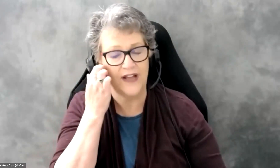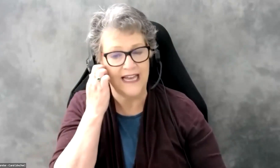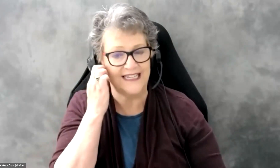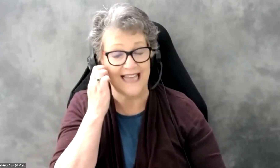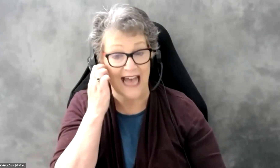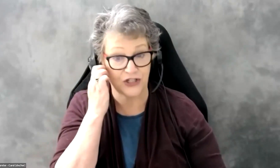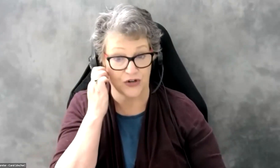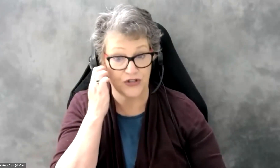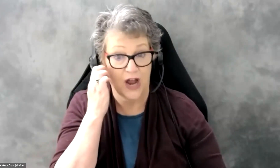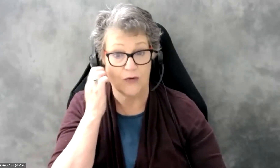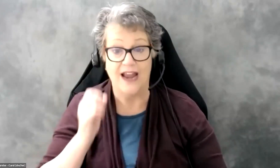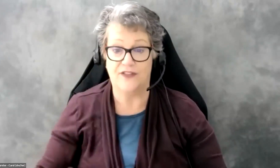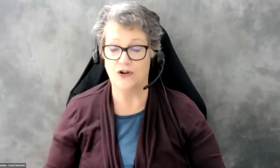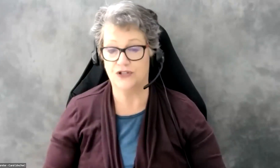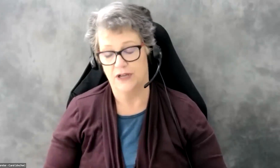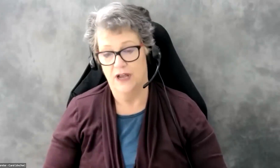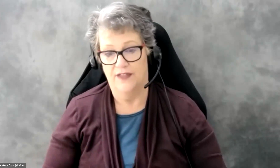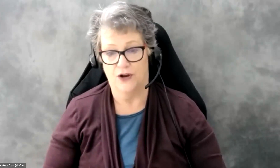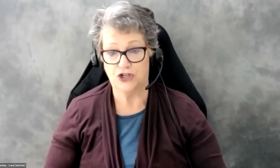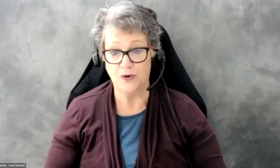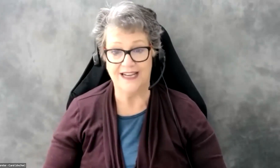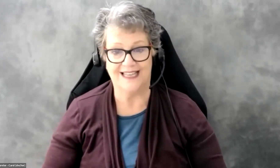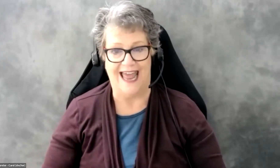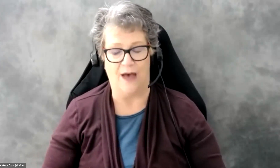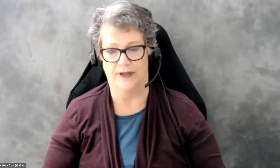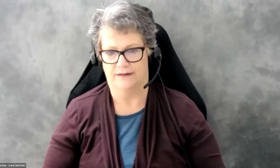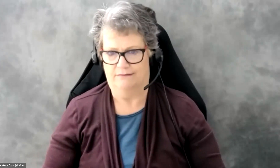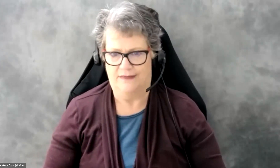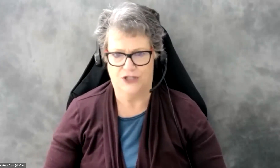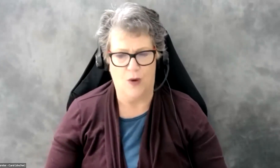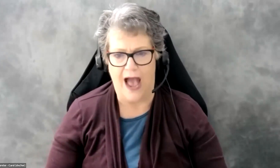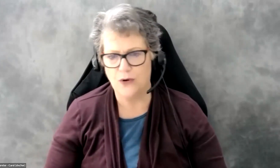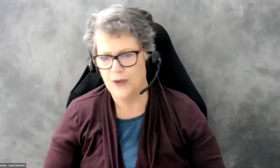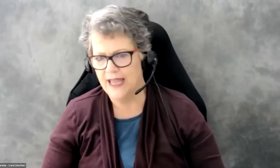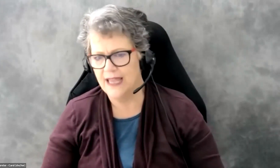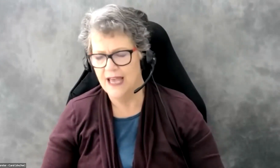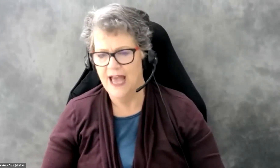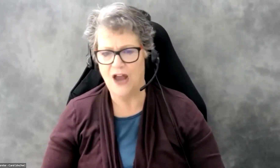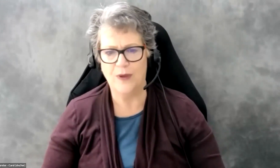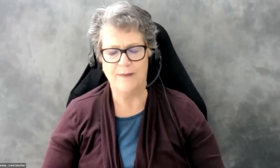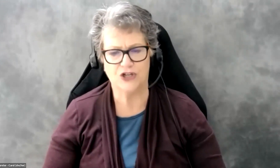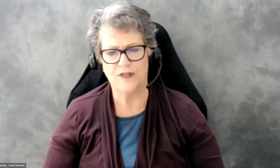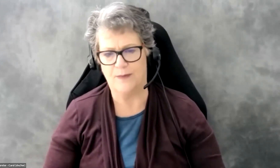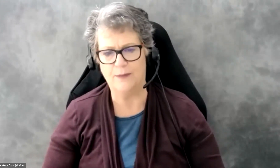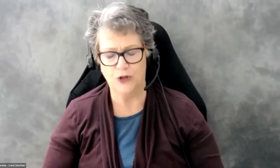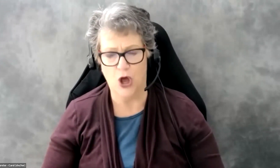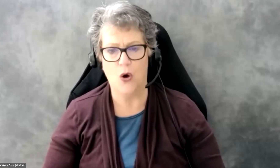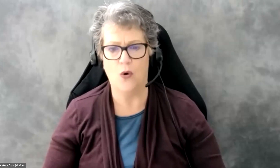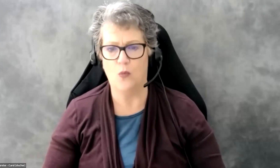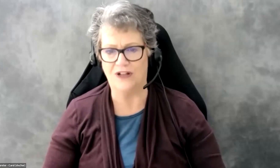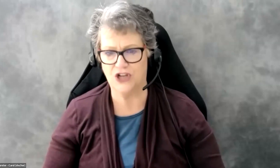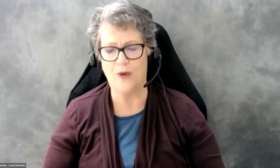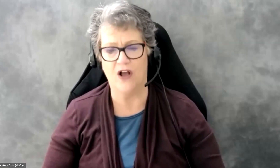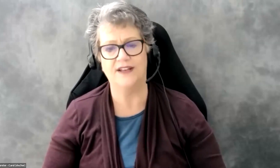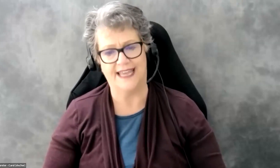of disasters, right? There's shootings that happen. So how do we make sure that people